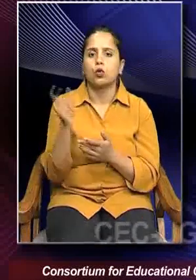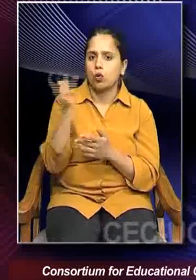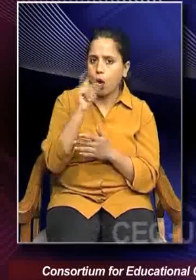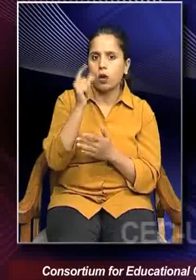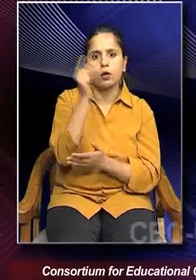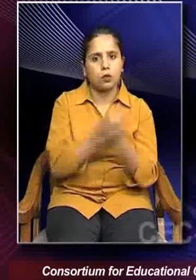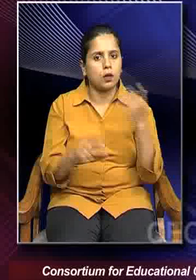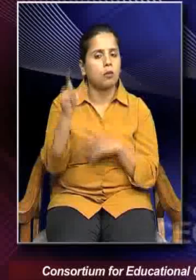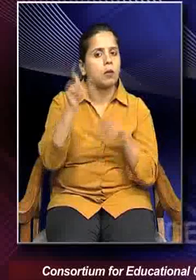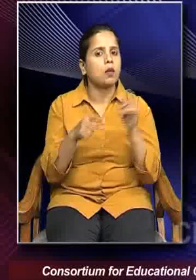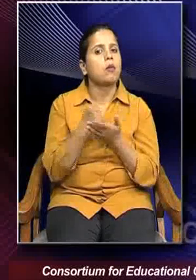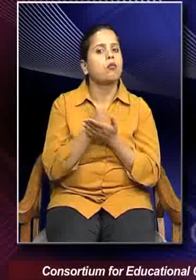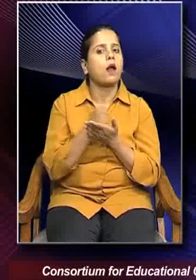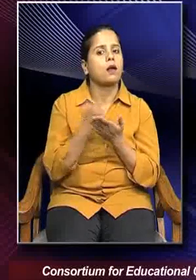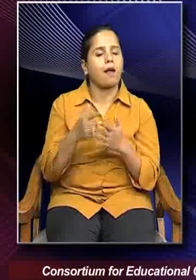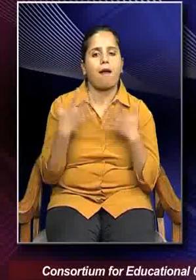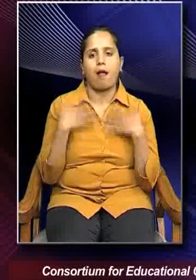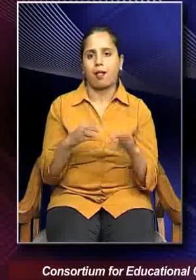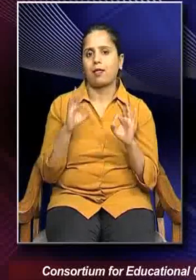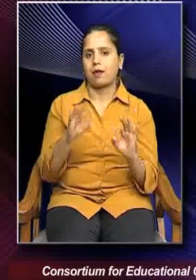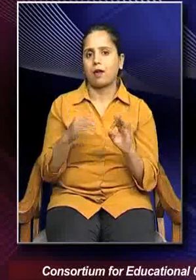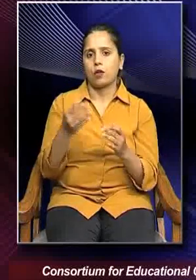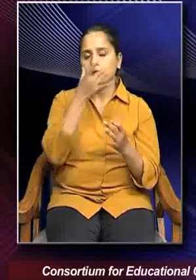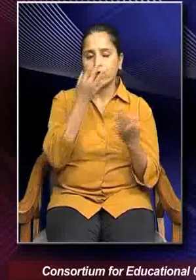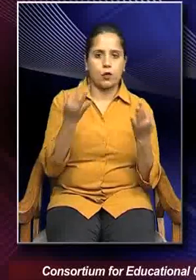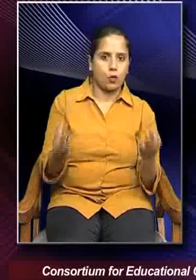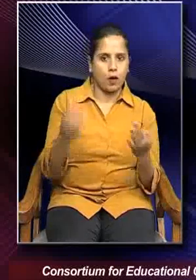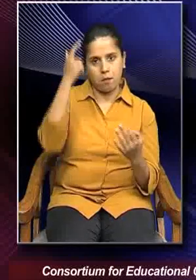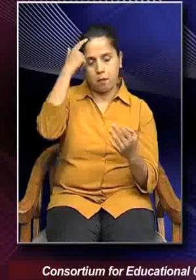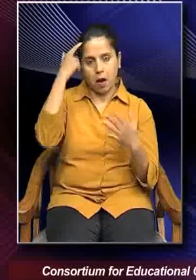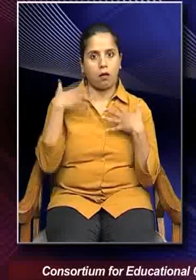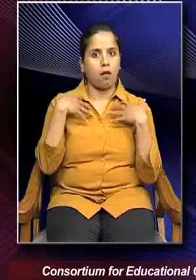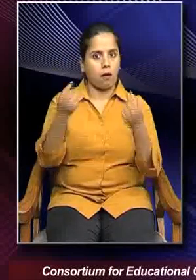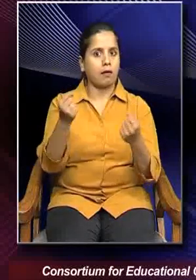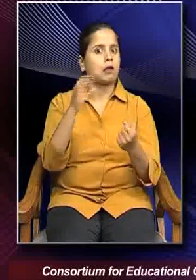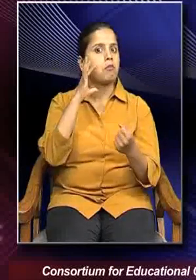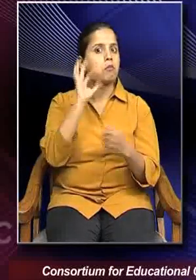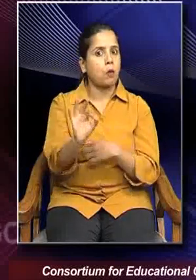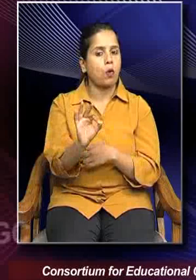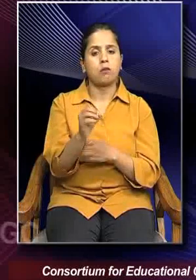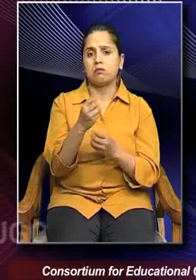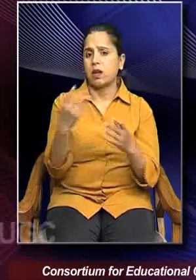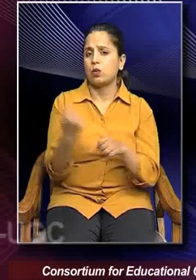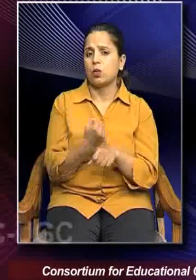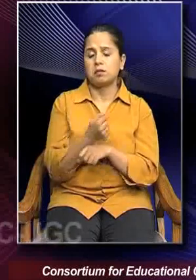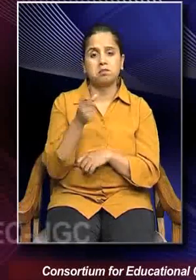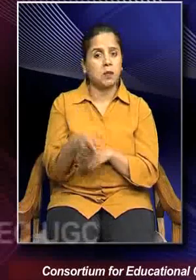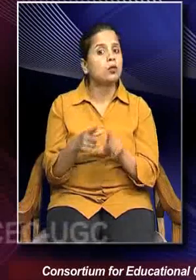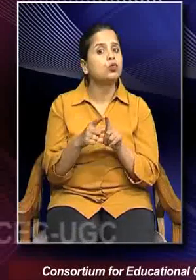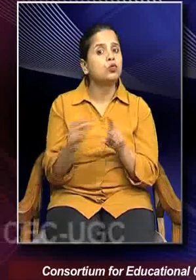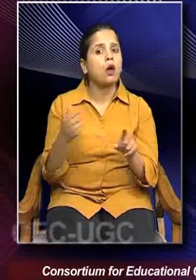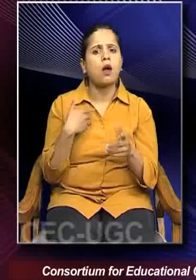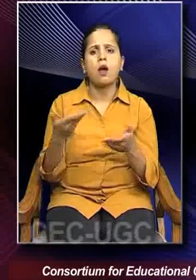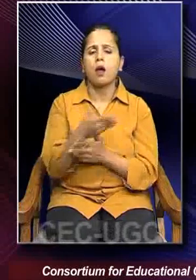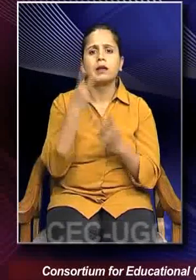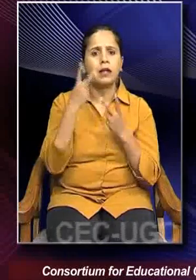so that people practice healthy lifestyle, yoga, mental health is a critical area. A lot of work needs to be done, and what we are eating,